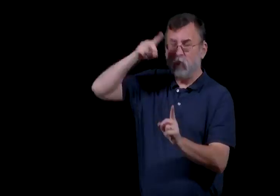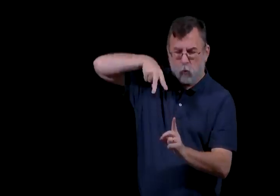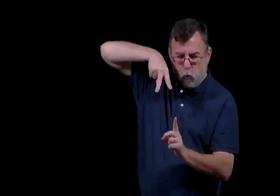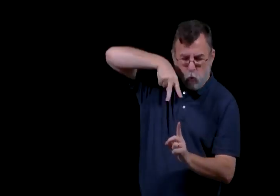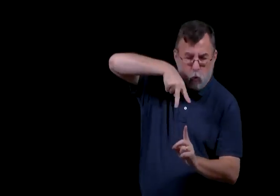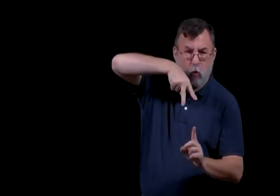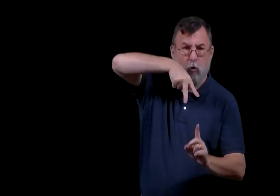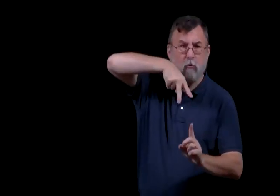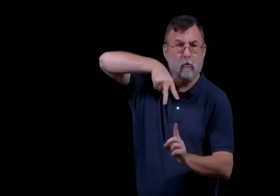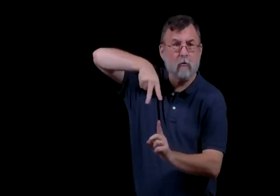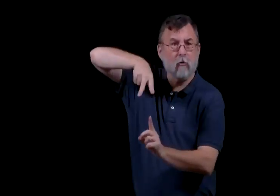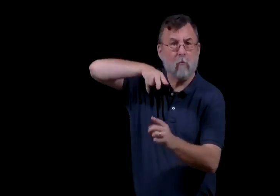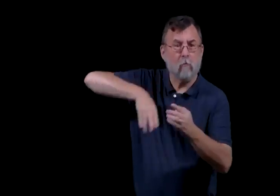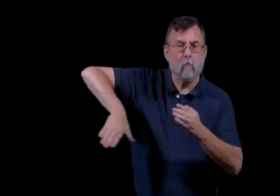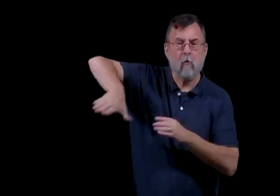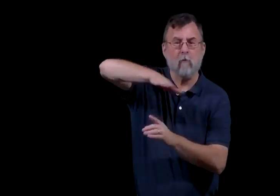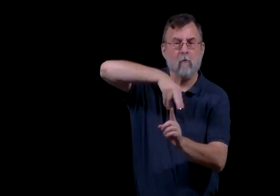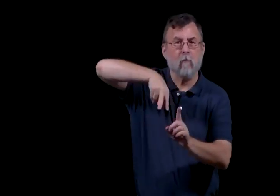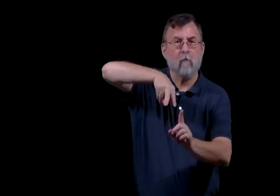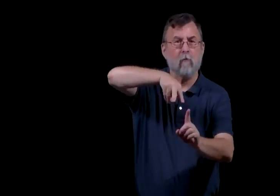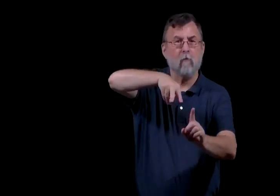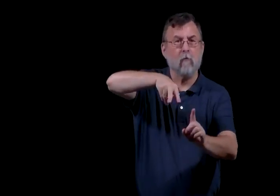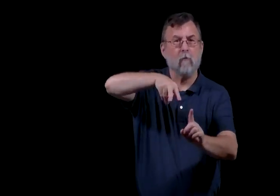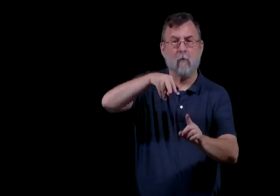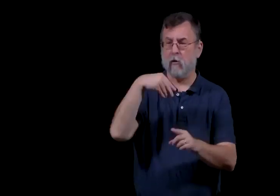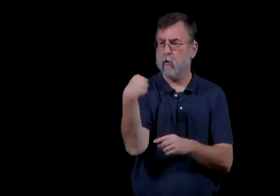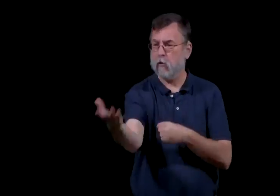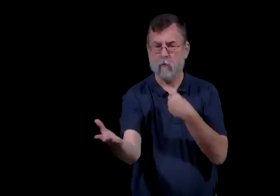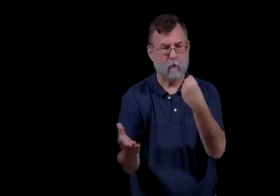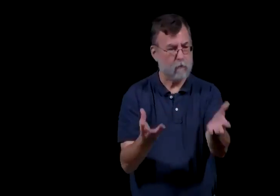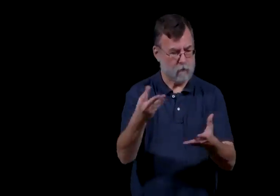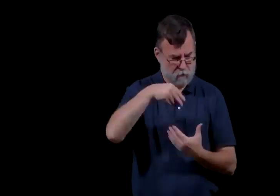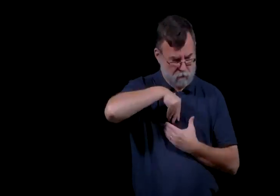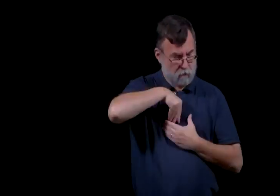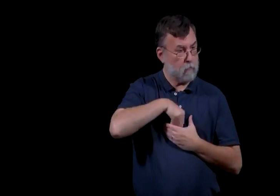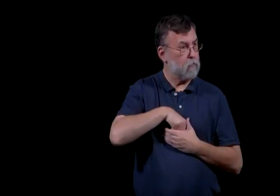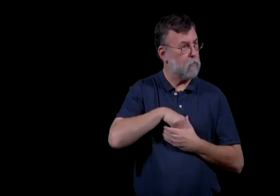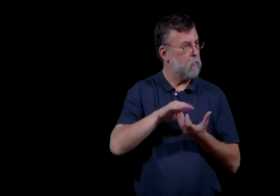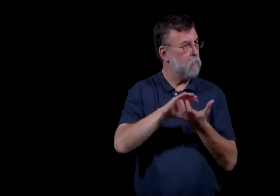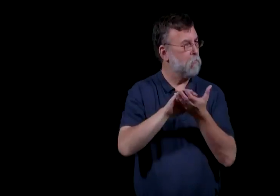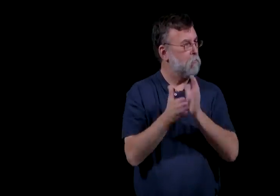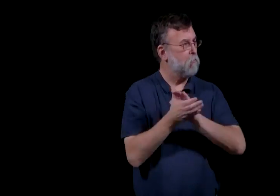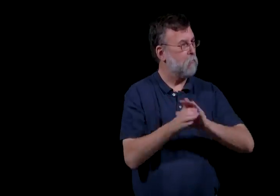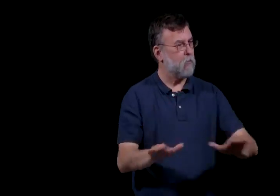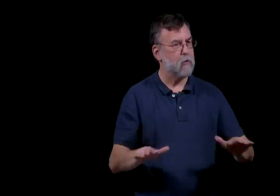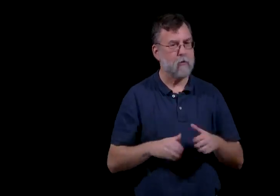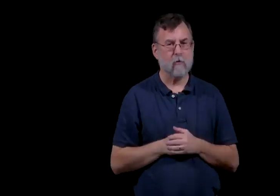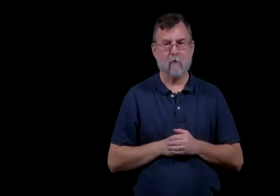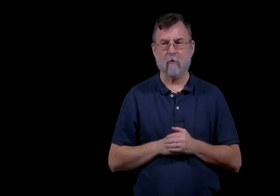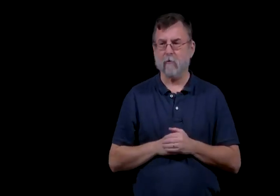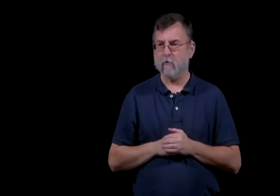friend, and above you to watch over you, and within you to give you